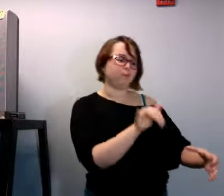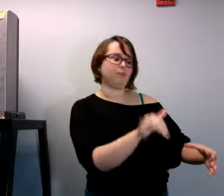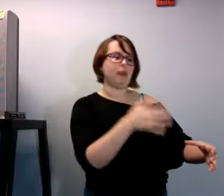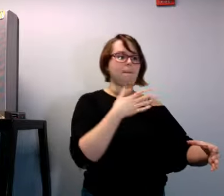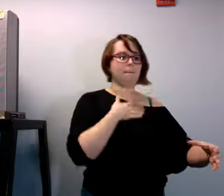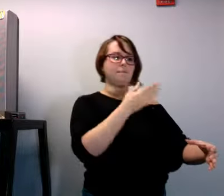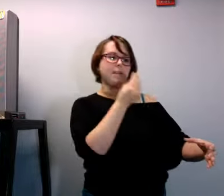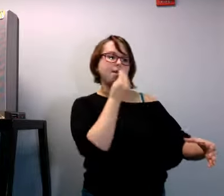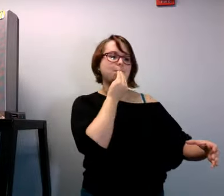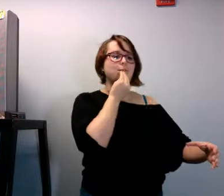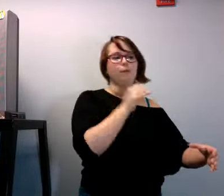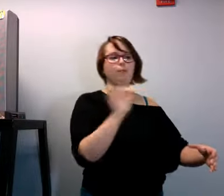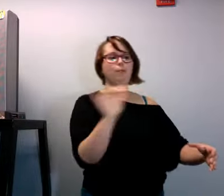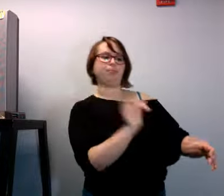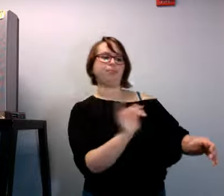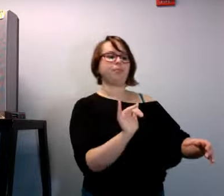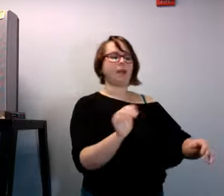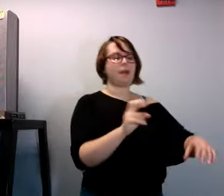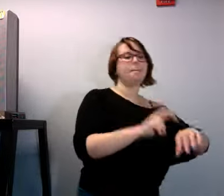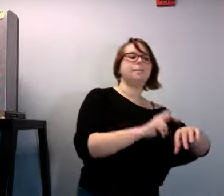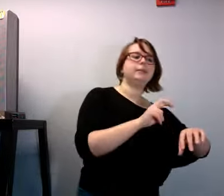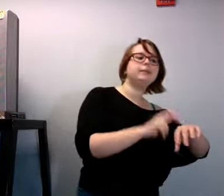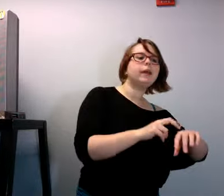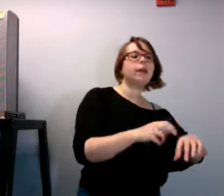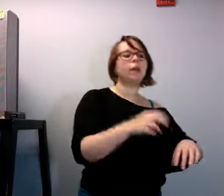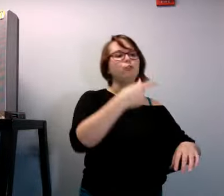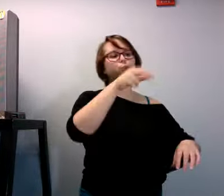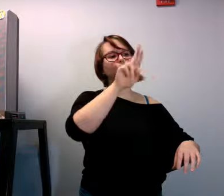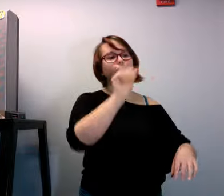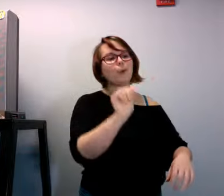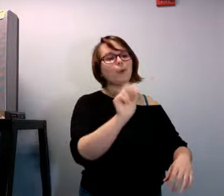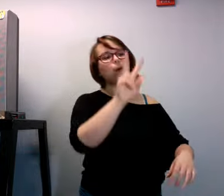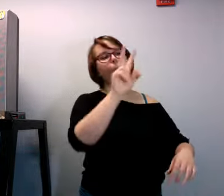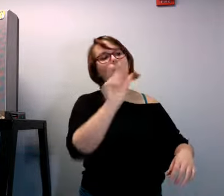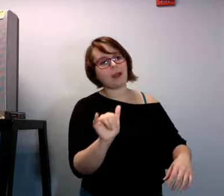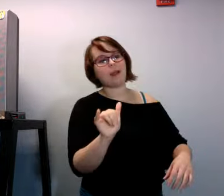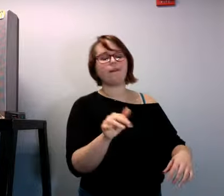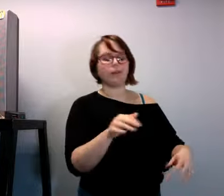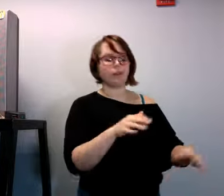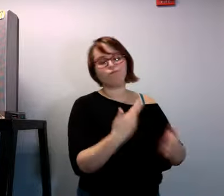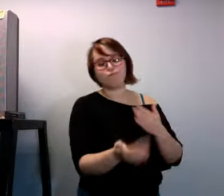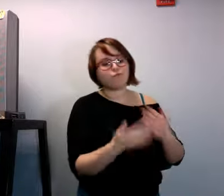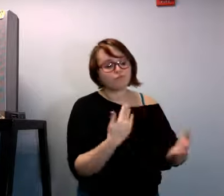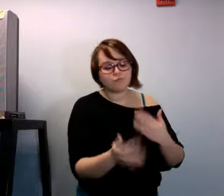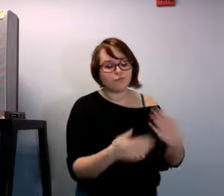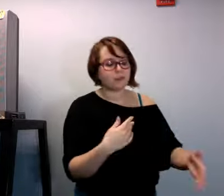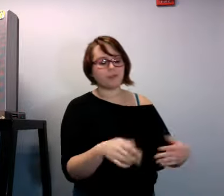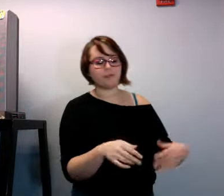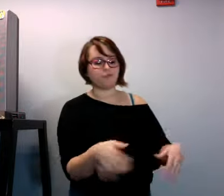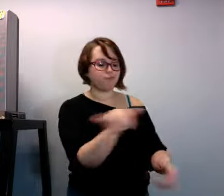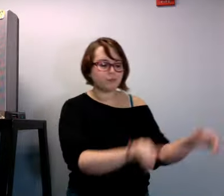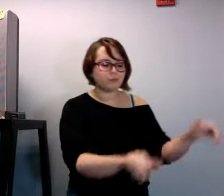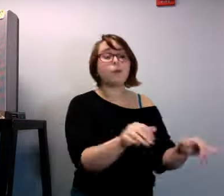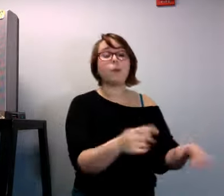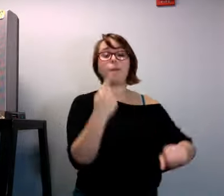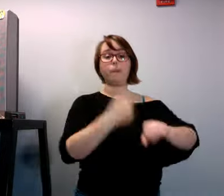rocks, and that would be my gravy over my potatoes. This one day when I was out there playing, the big